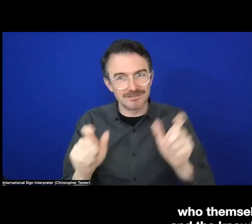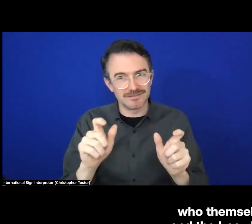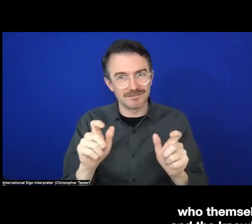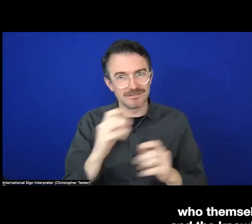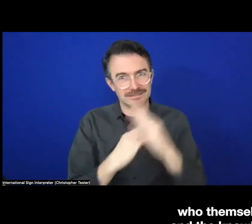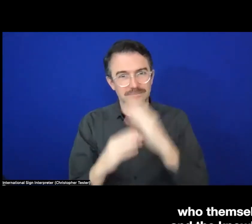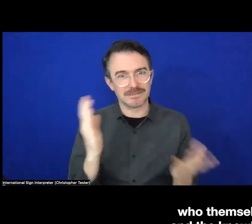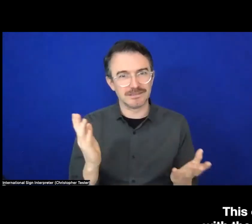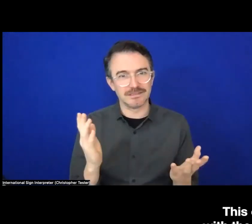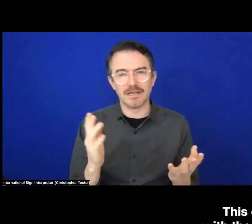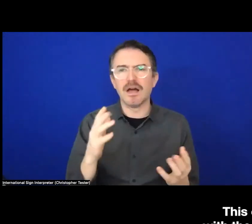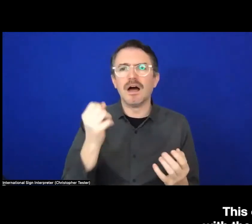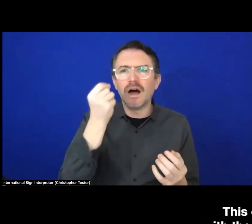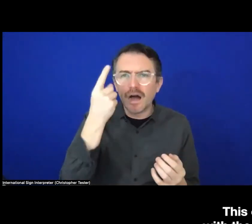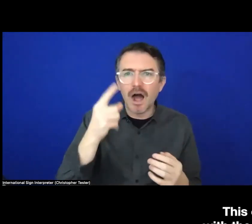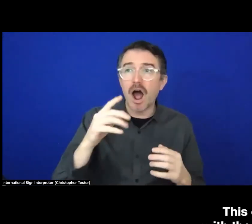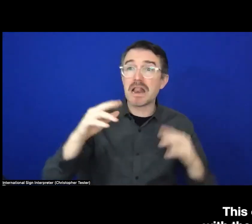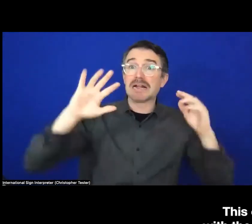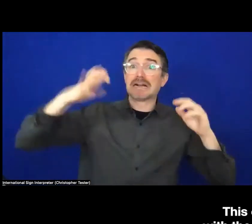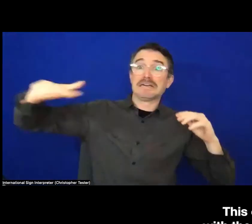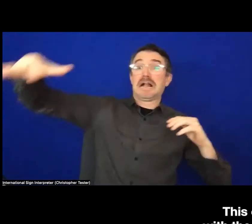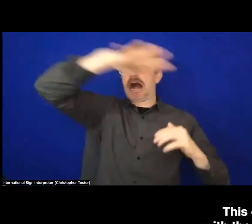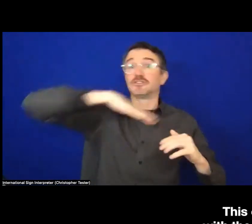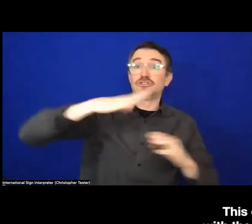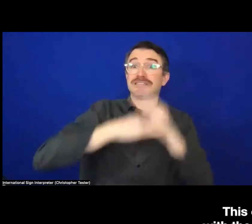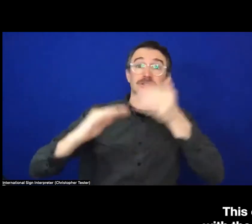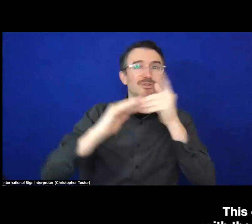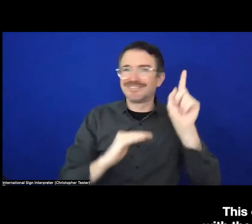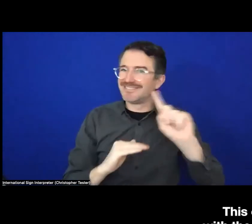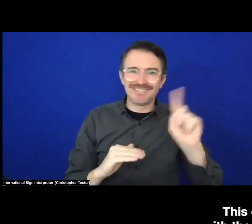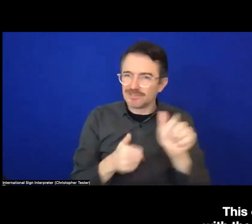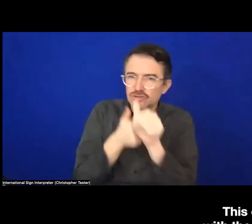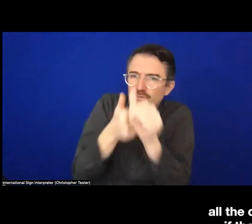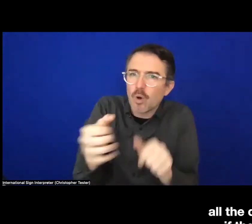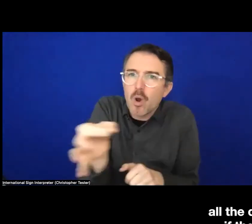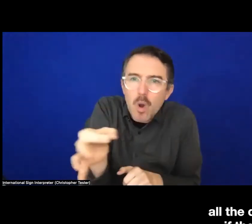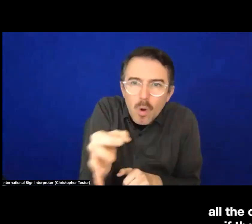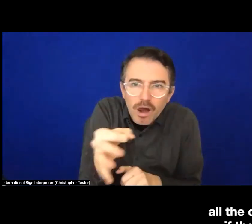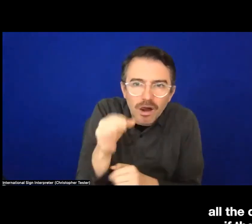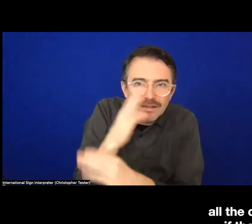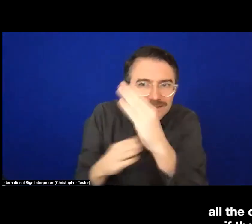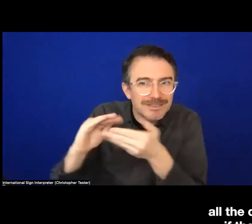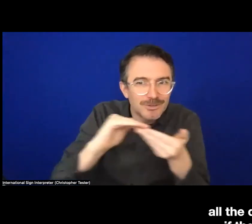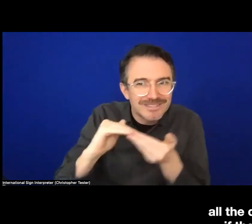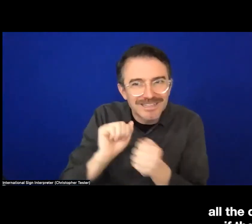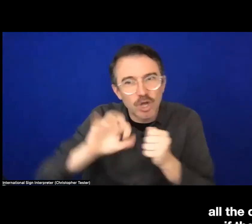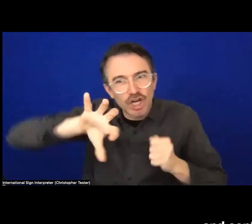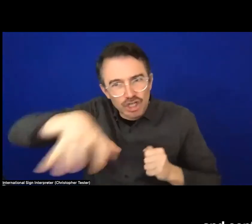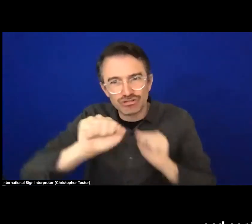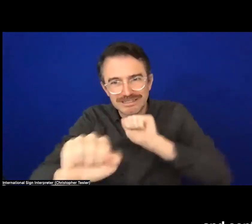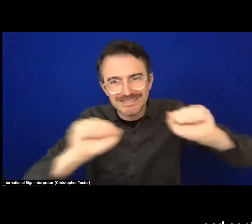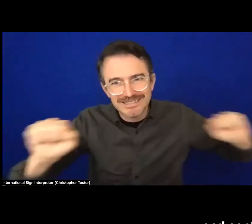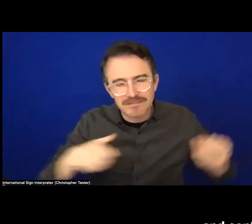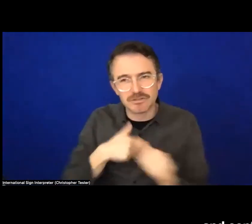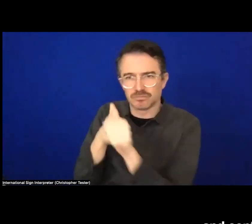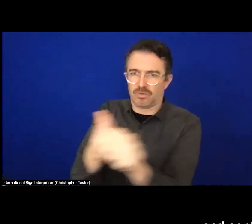and the knowledge of the local context. This can only be done with the concerted efforts of all the development partners if they